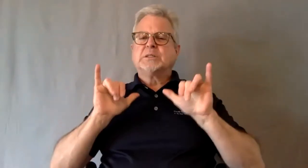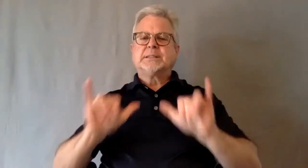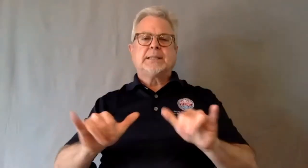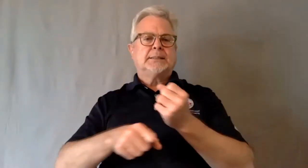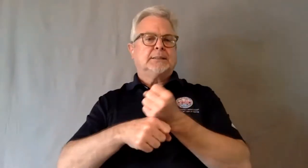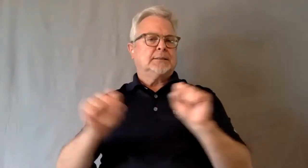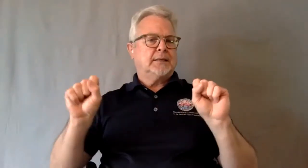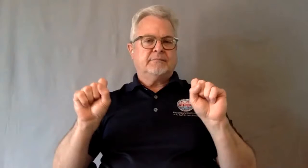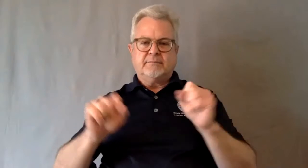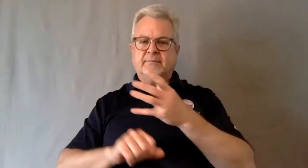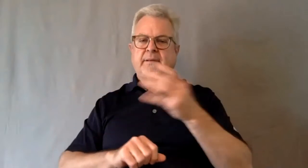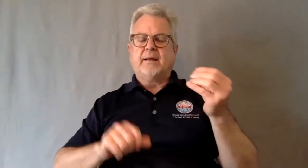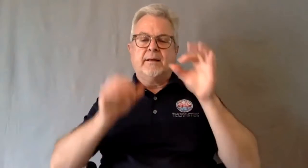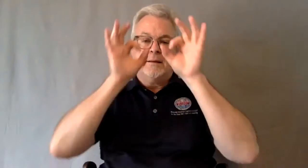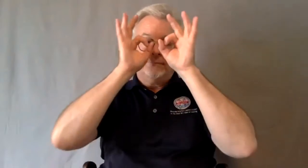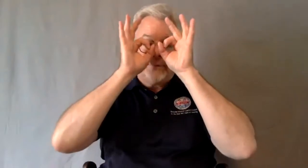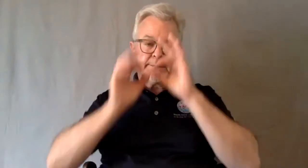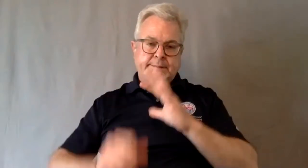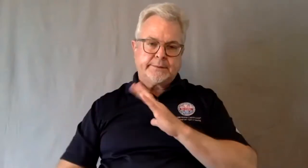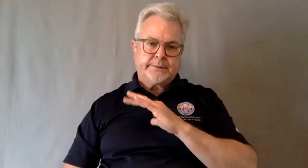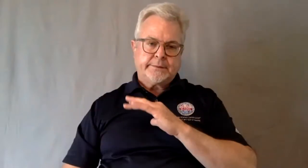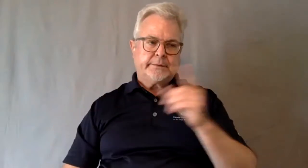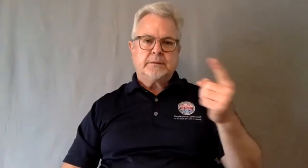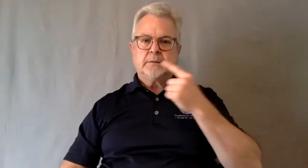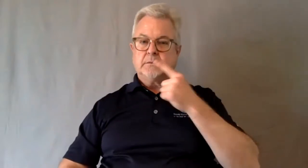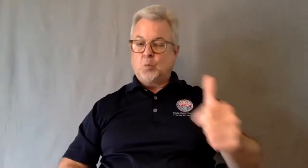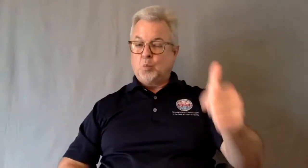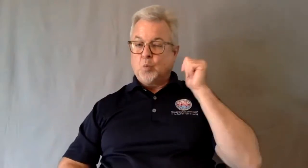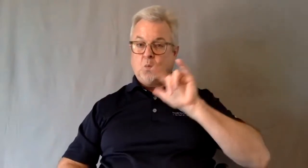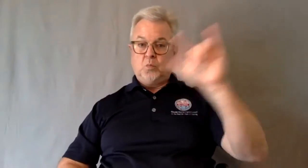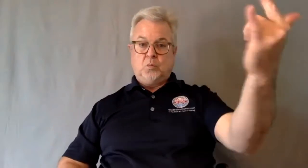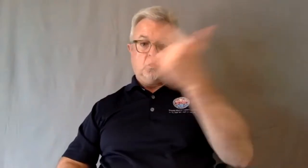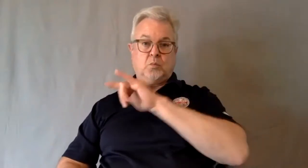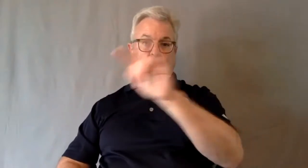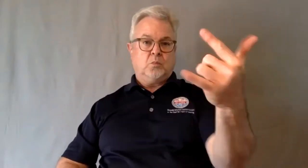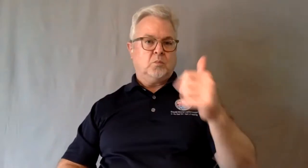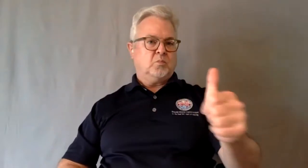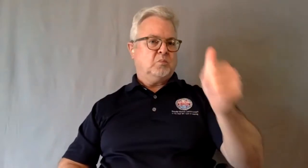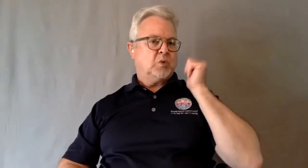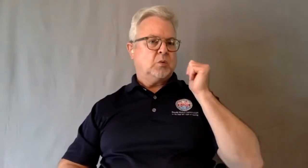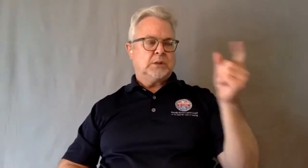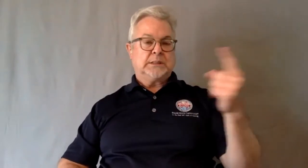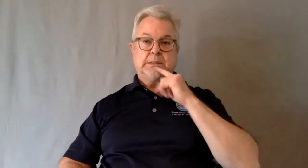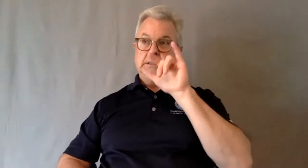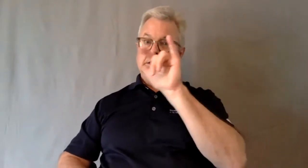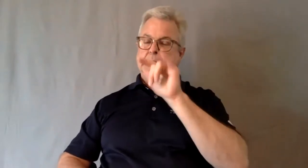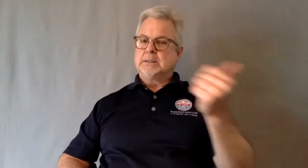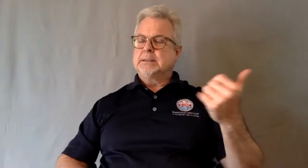about, just to stay on the safe side. And Dr. Fauci said he's refusing to